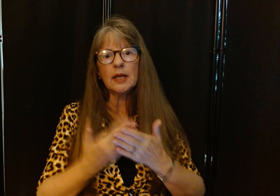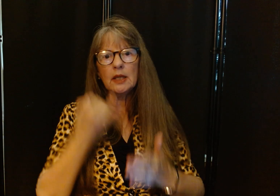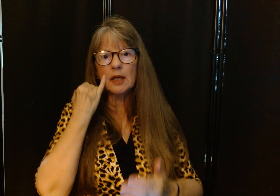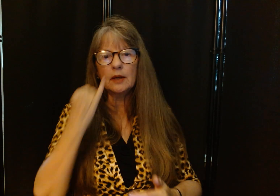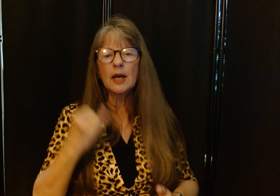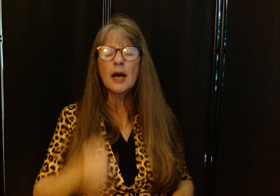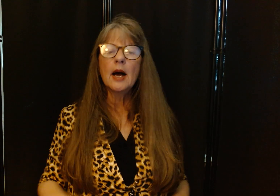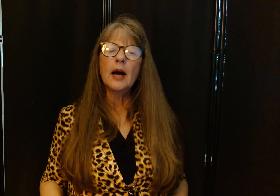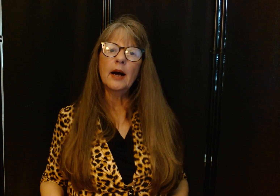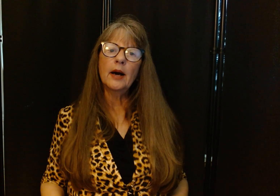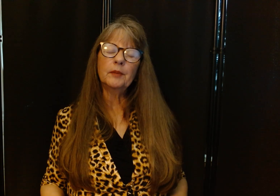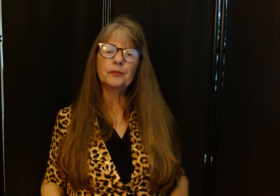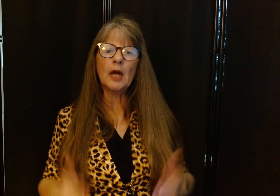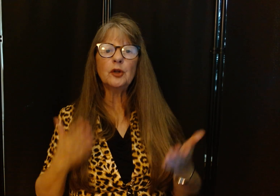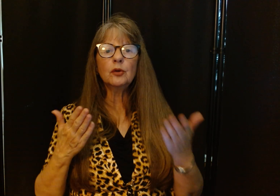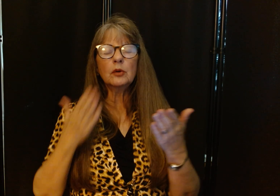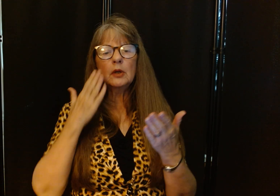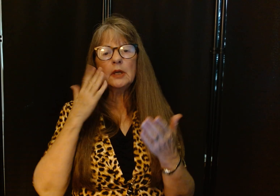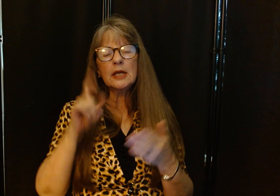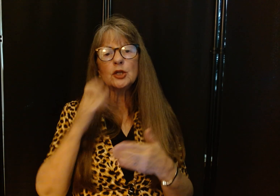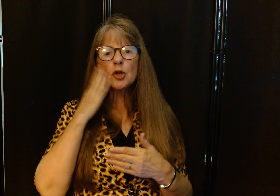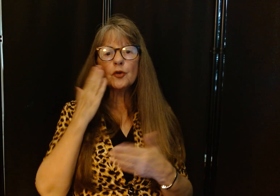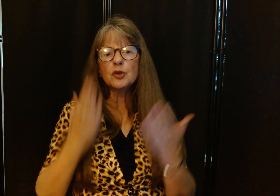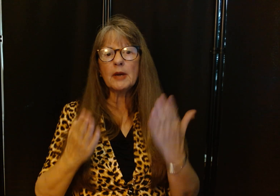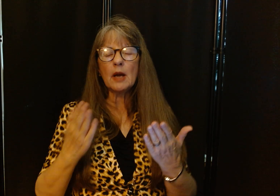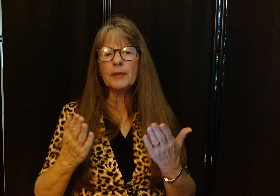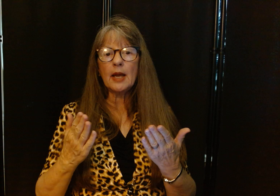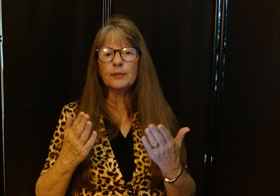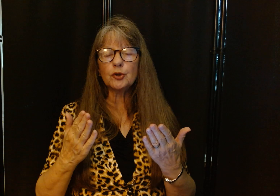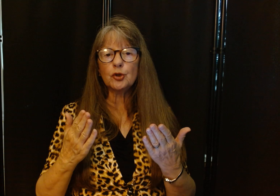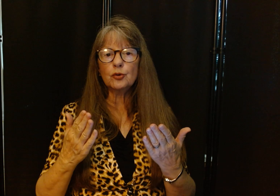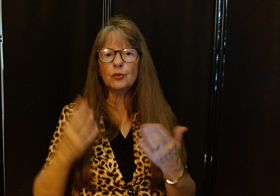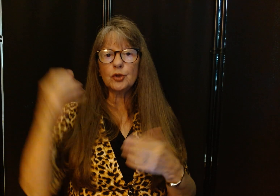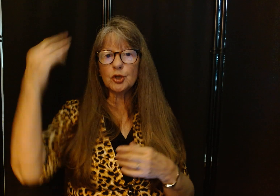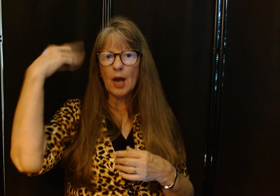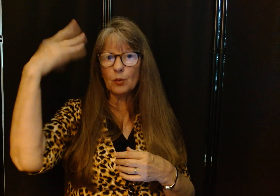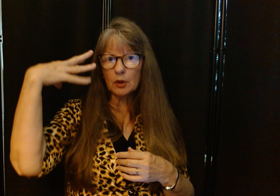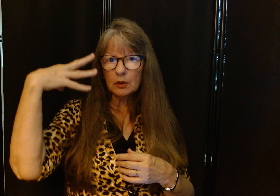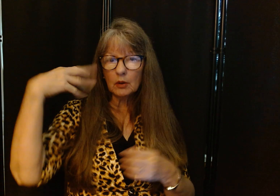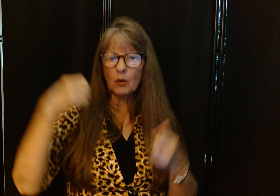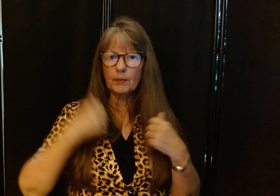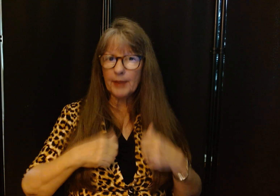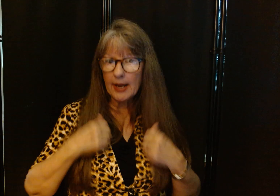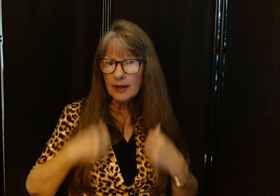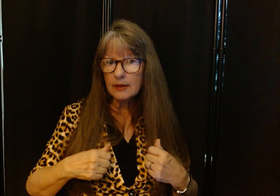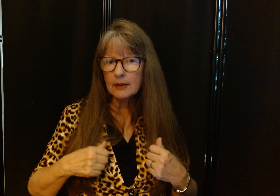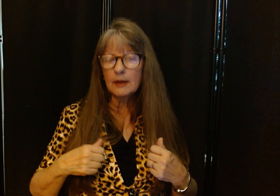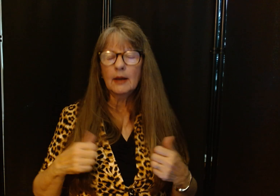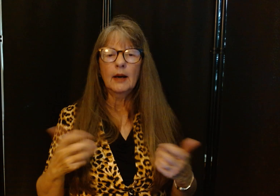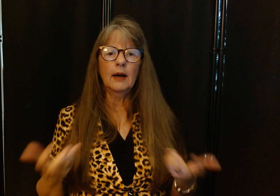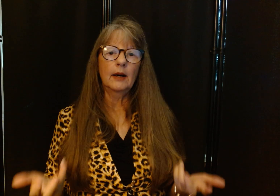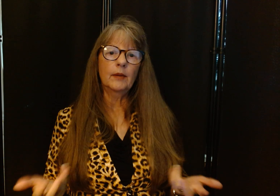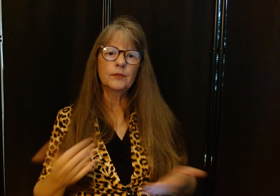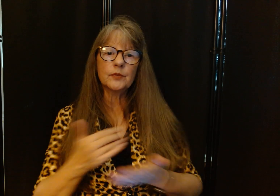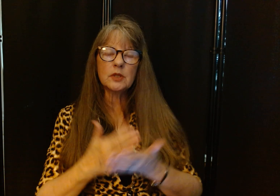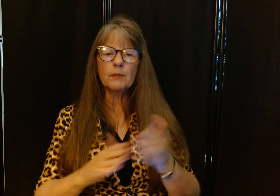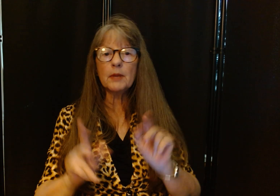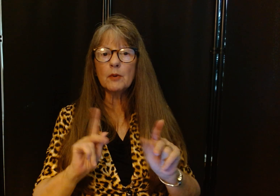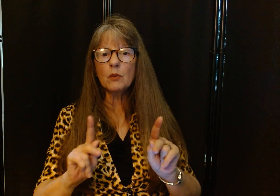idea. And you need to know that you may not be able to shower or bathe. Some people